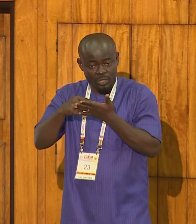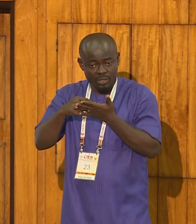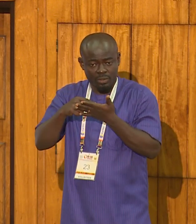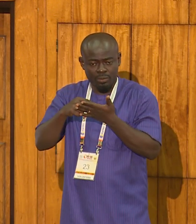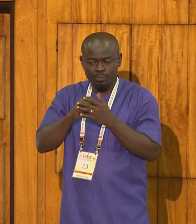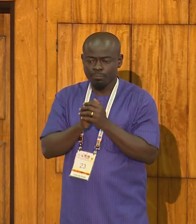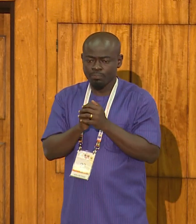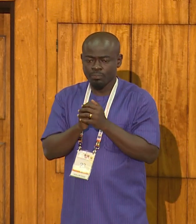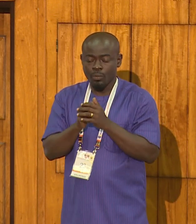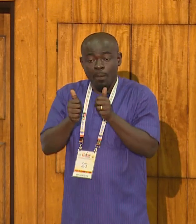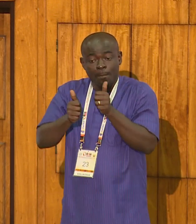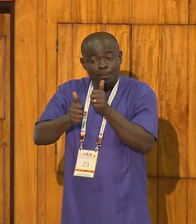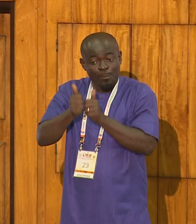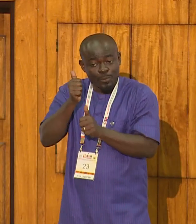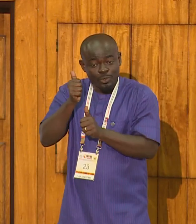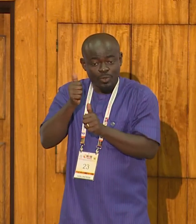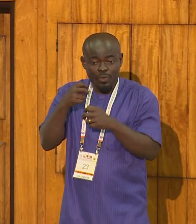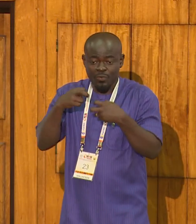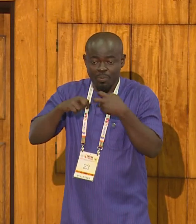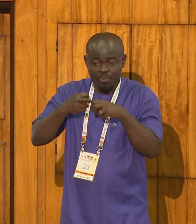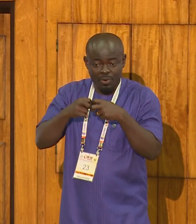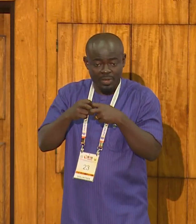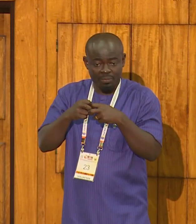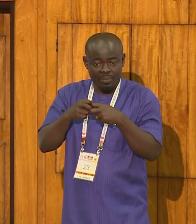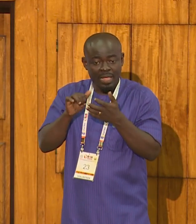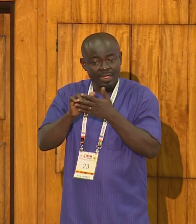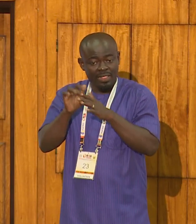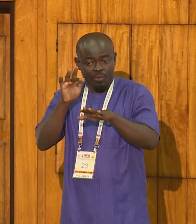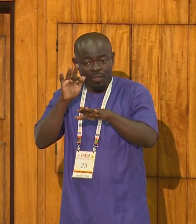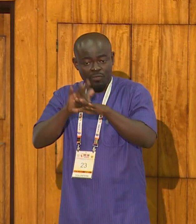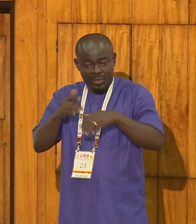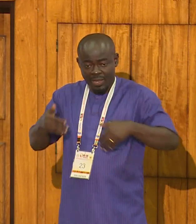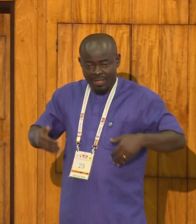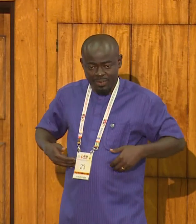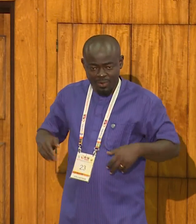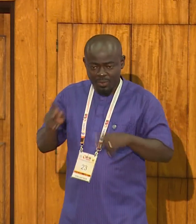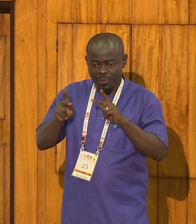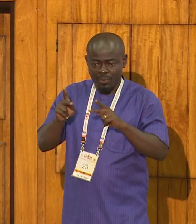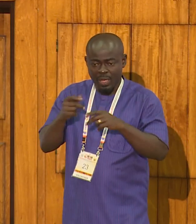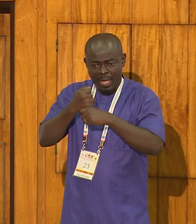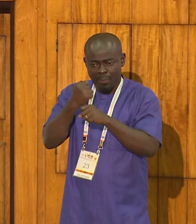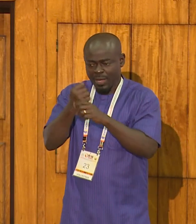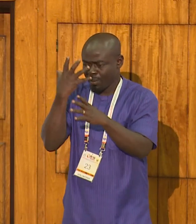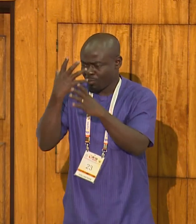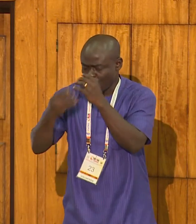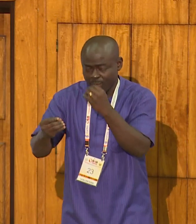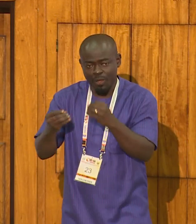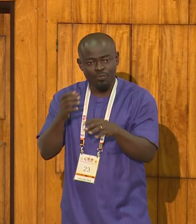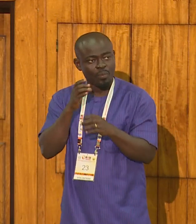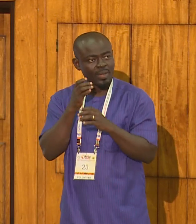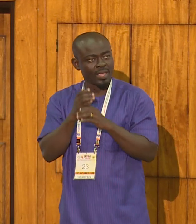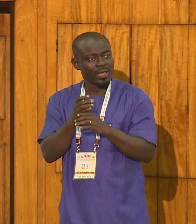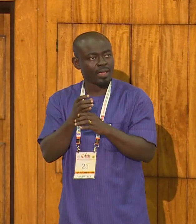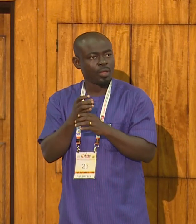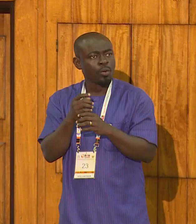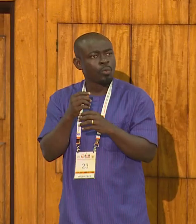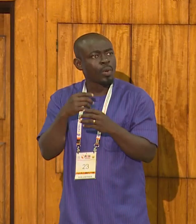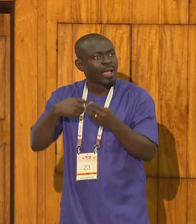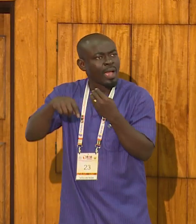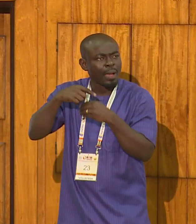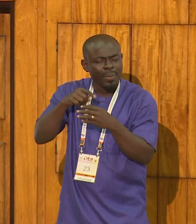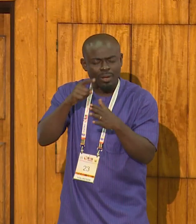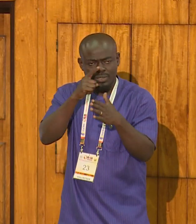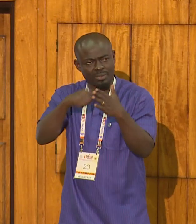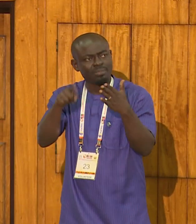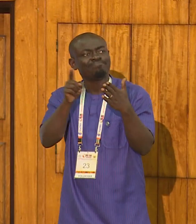that most of the issues that were affecting the adolescents and making them drop out of care were to do with the stigma